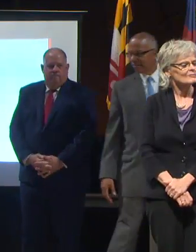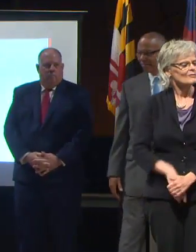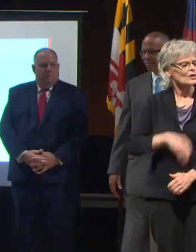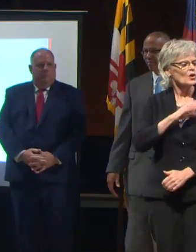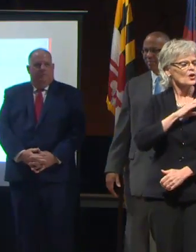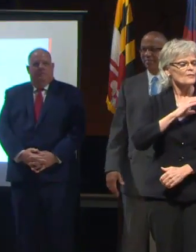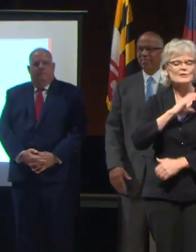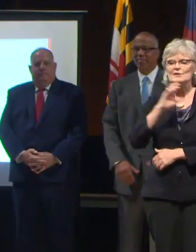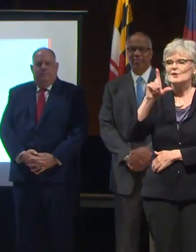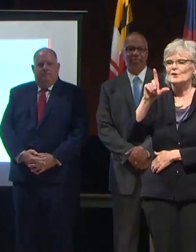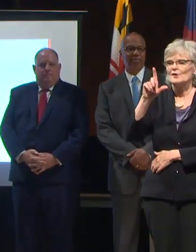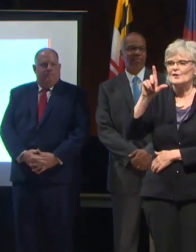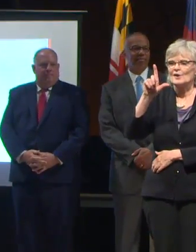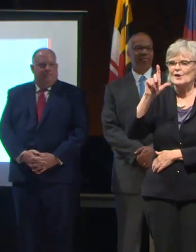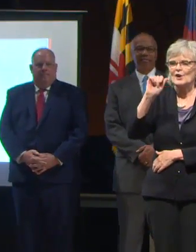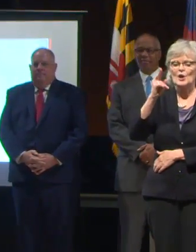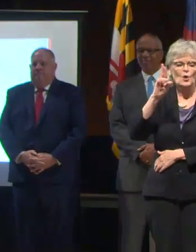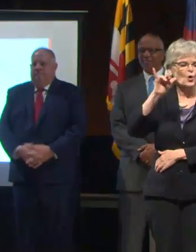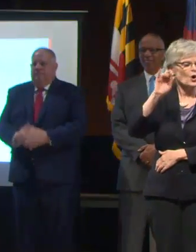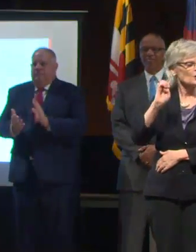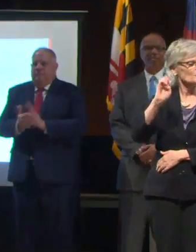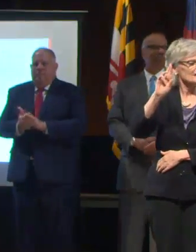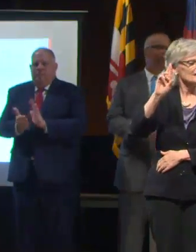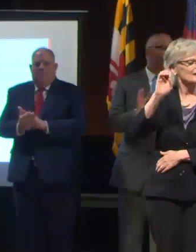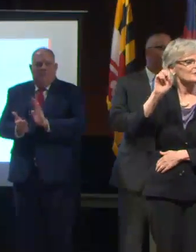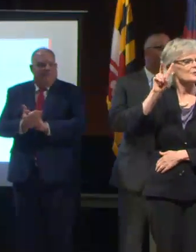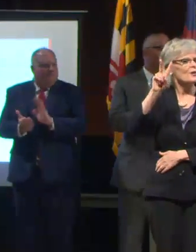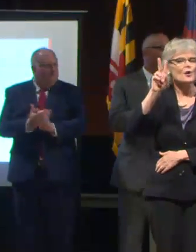Officer Lori Reyes.